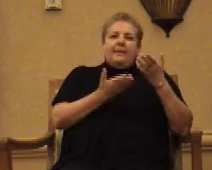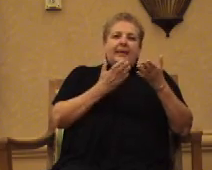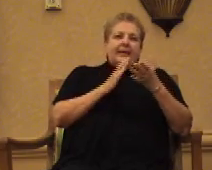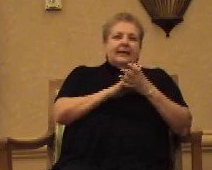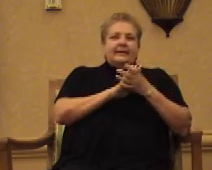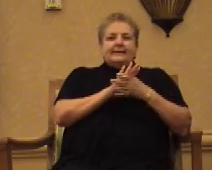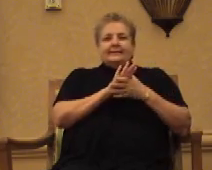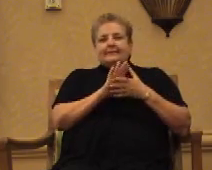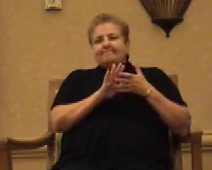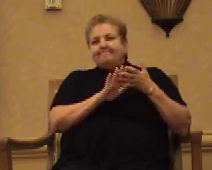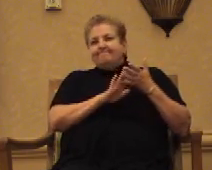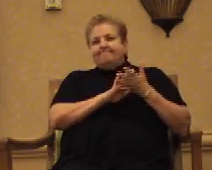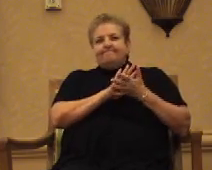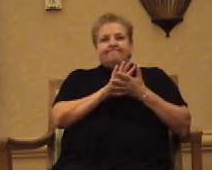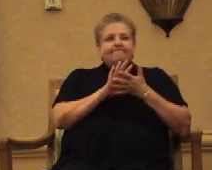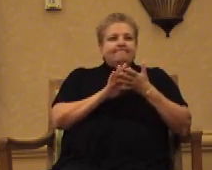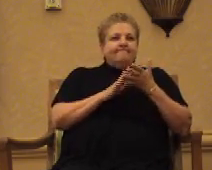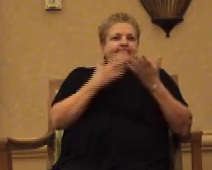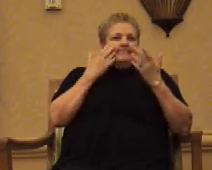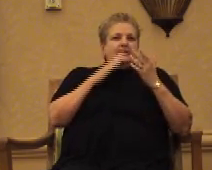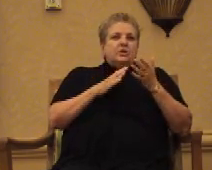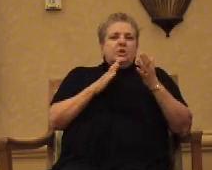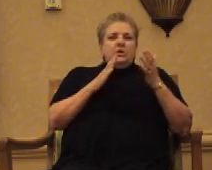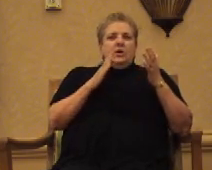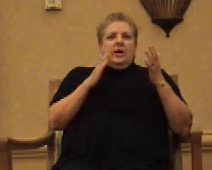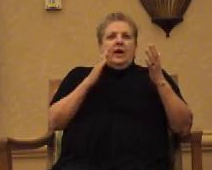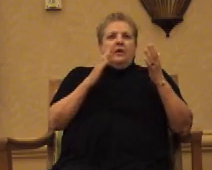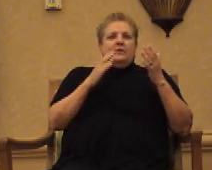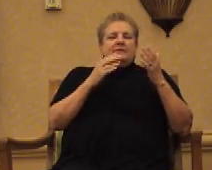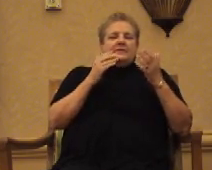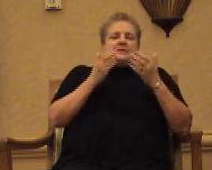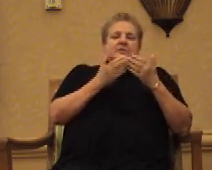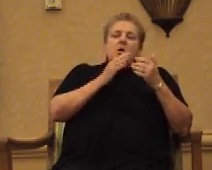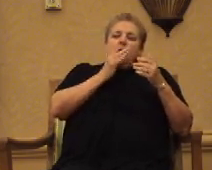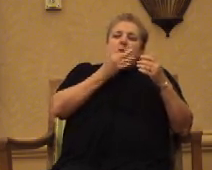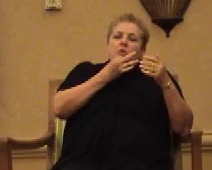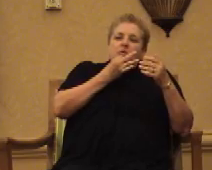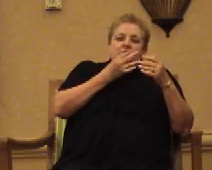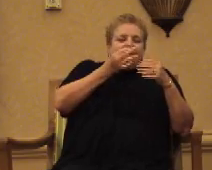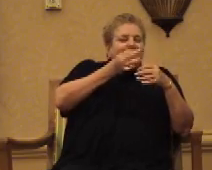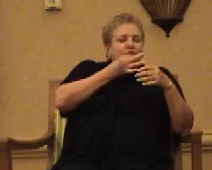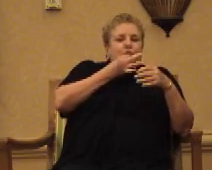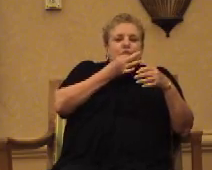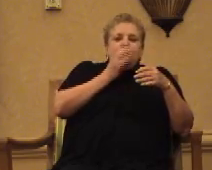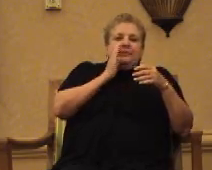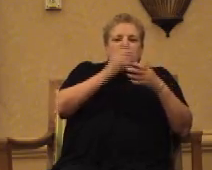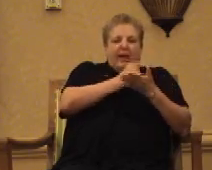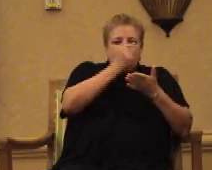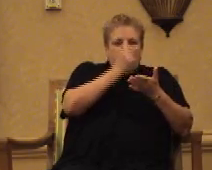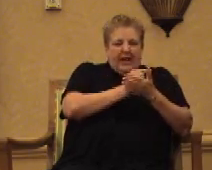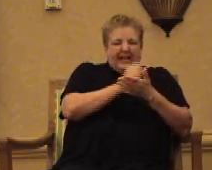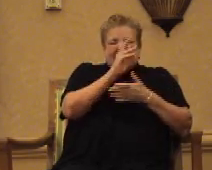I got 6 units of graduating law school. I was in my last semester, and they'd given me cap and gown for the